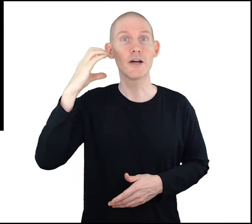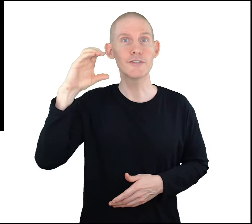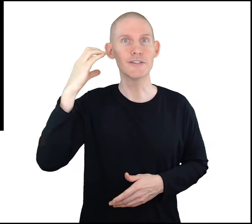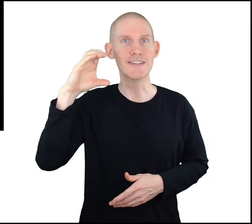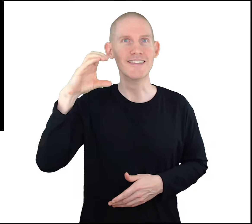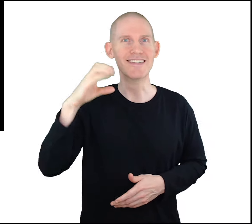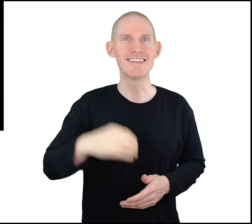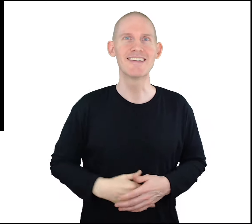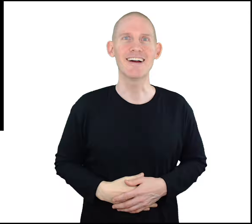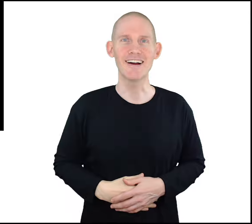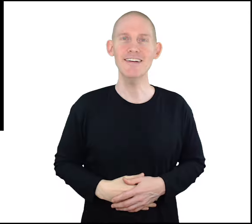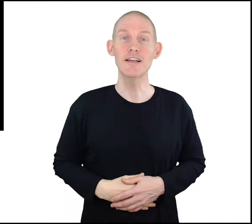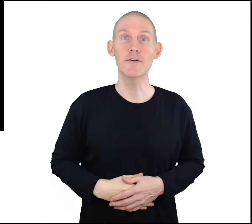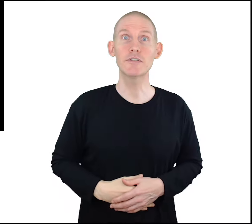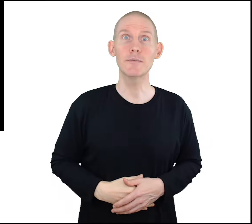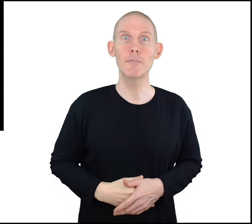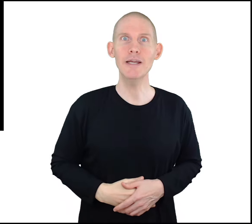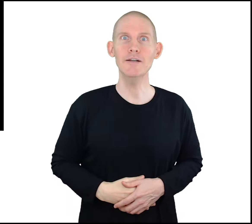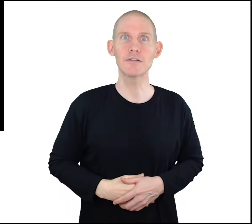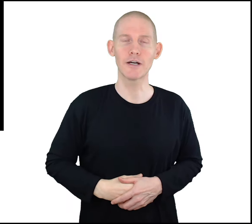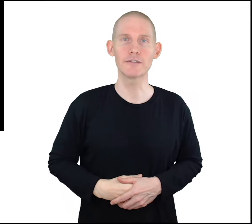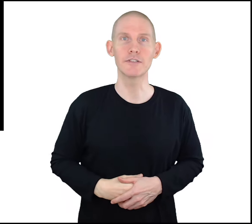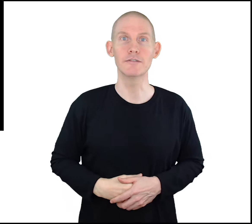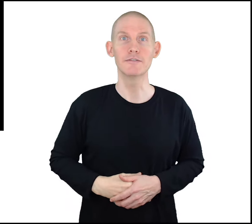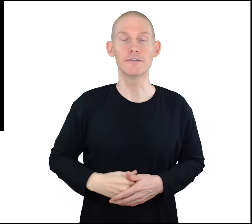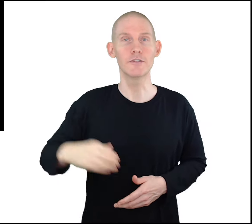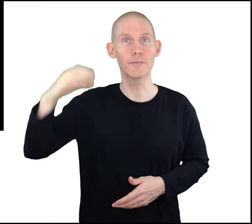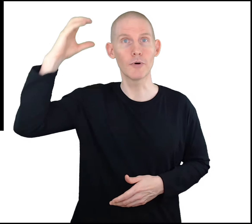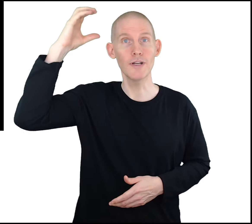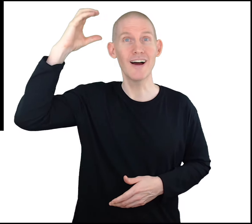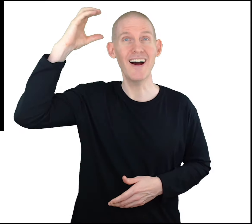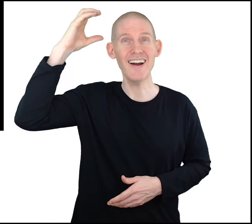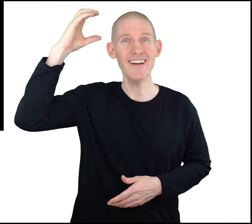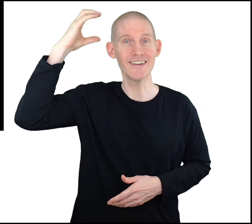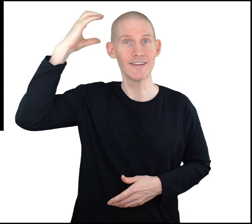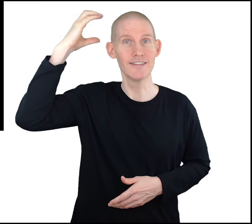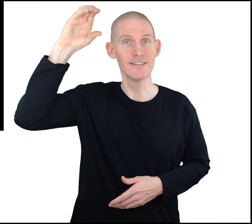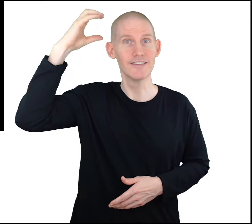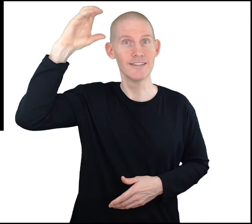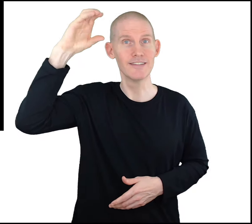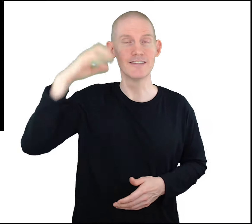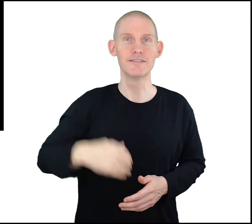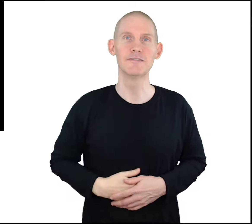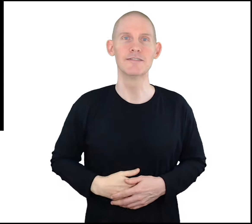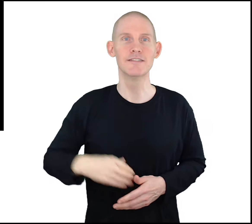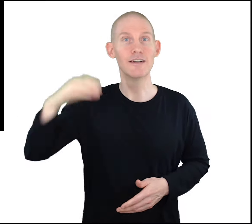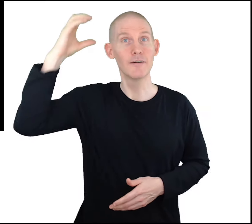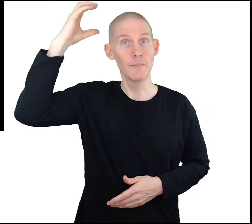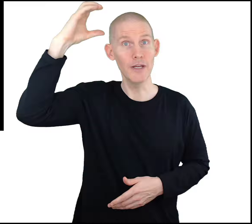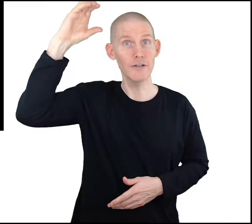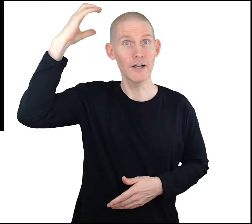Cousin. If it's a male cousin, you can put it higher. Male